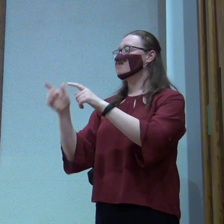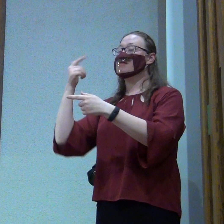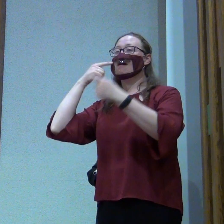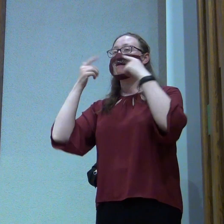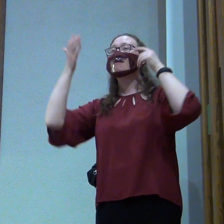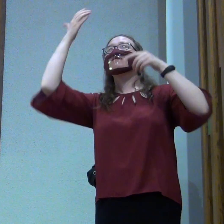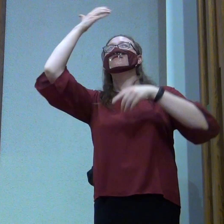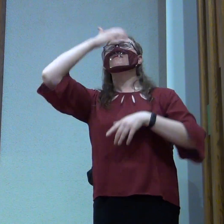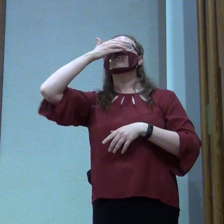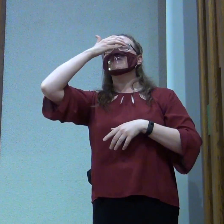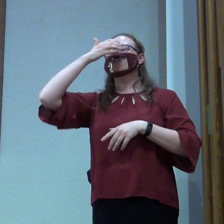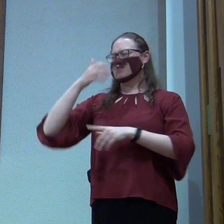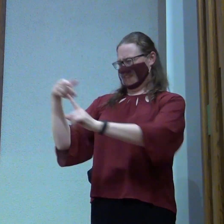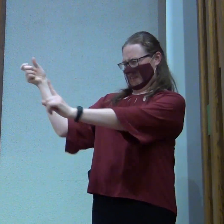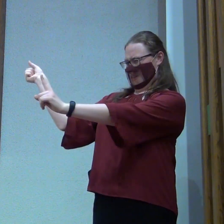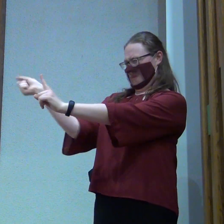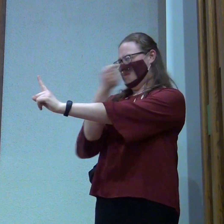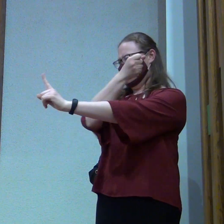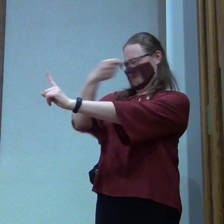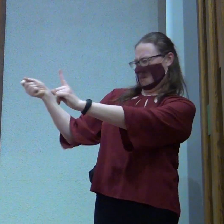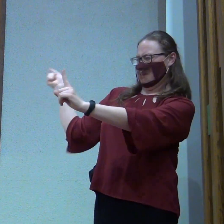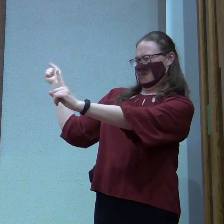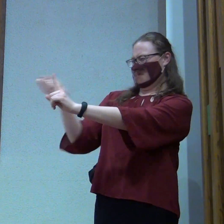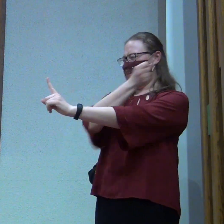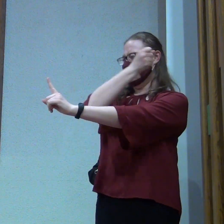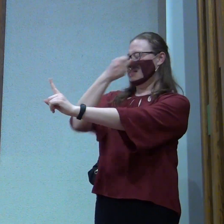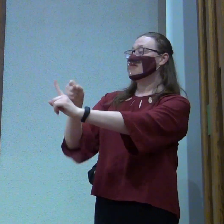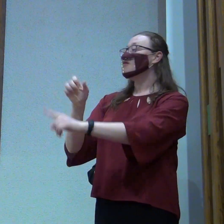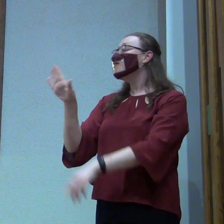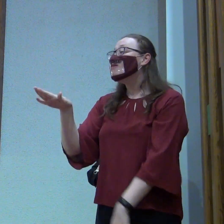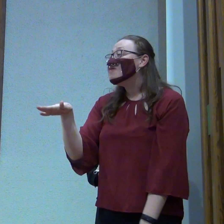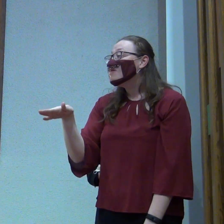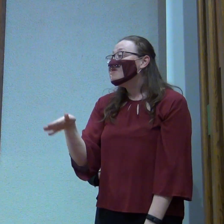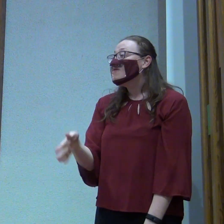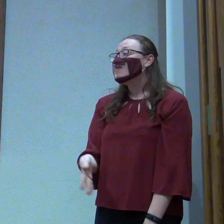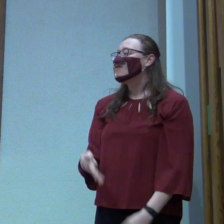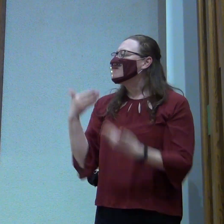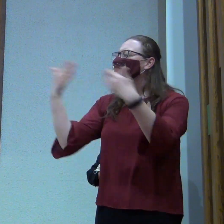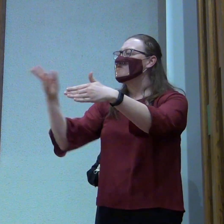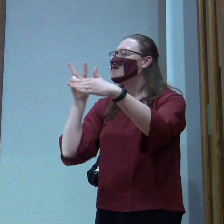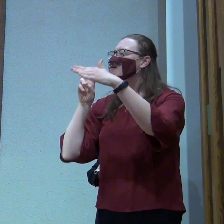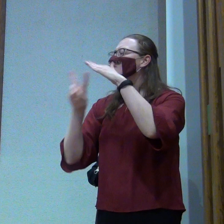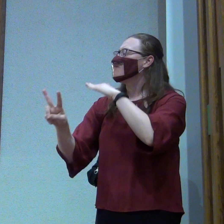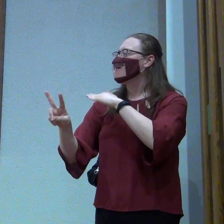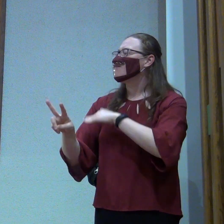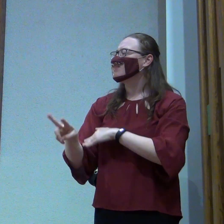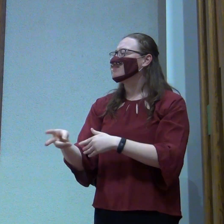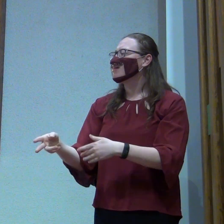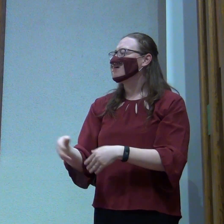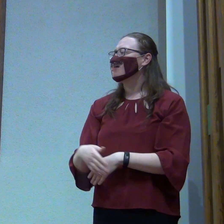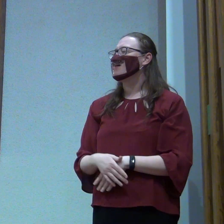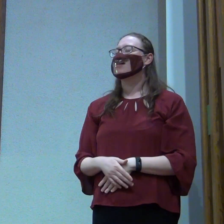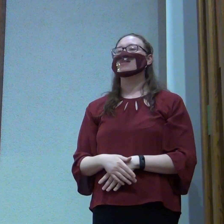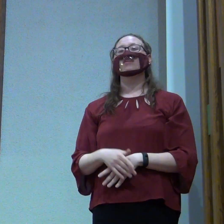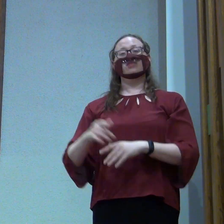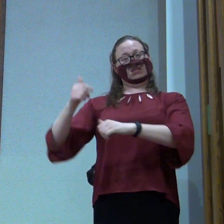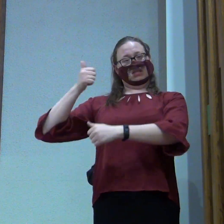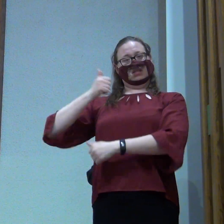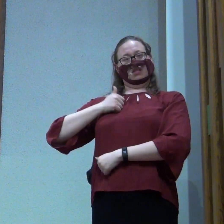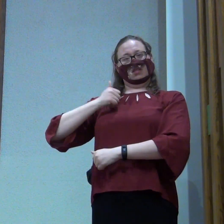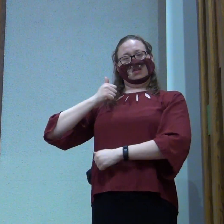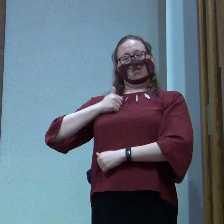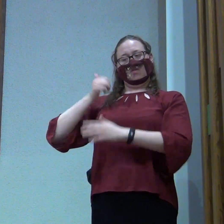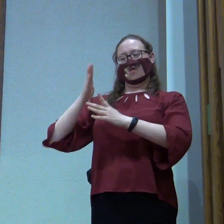him, struck him with their fists, and said, "Prophesy." And the guards took